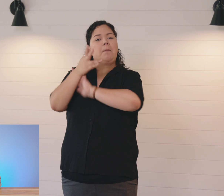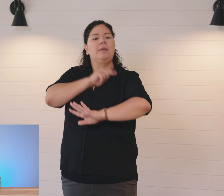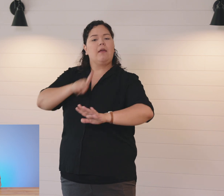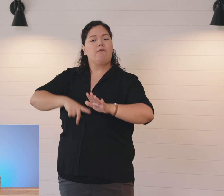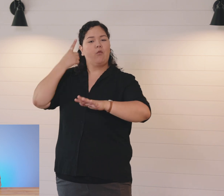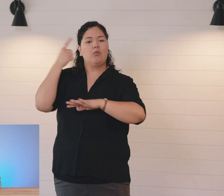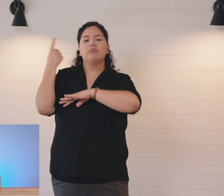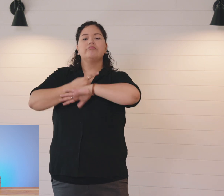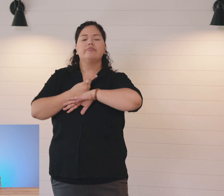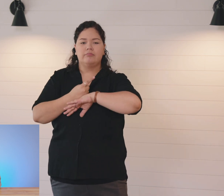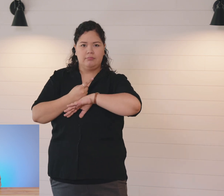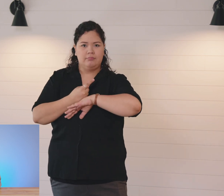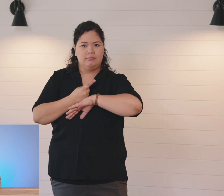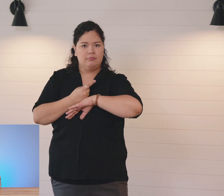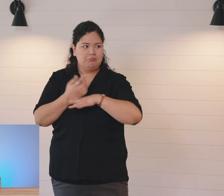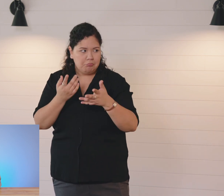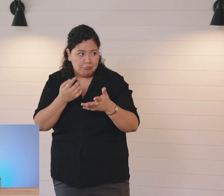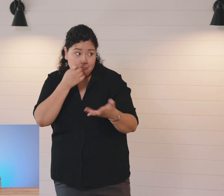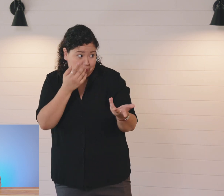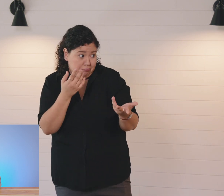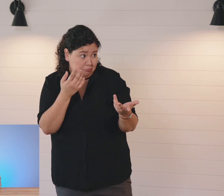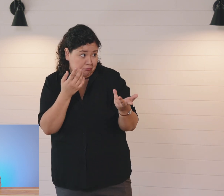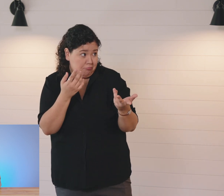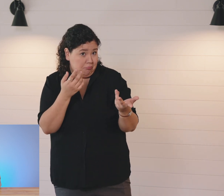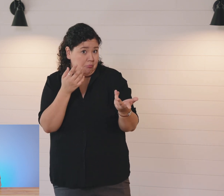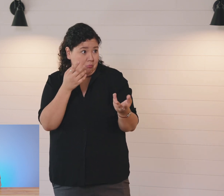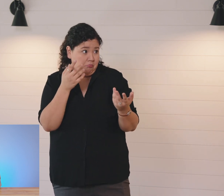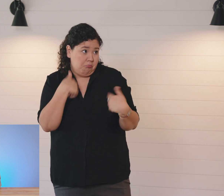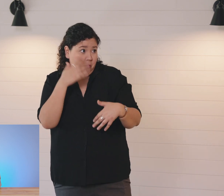So can I be king for a day?